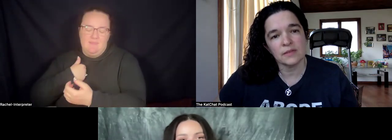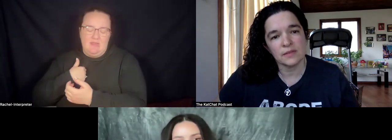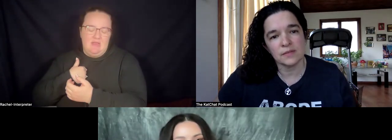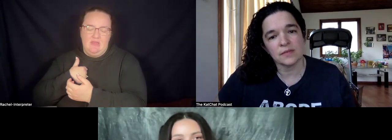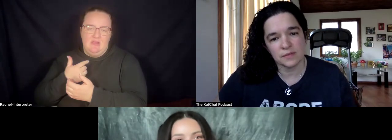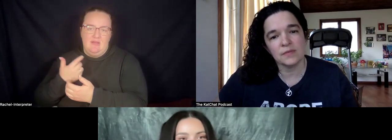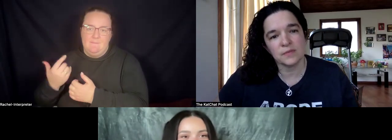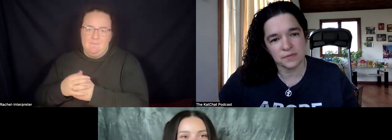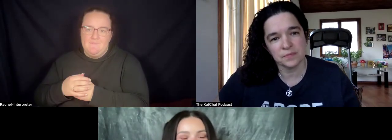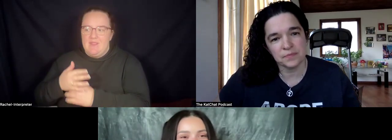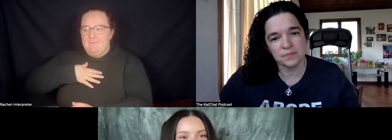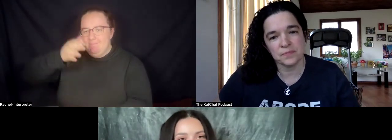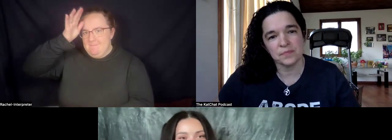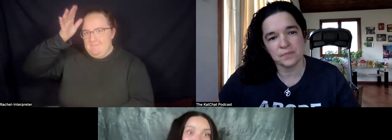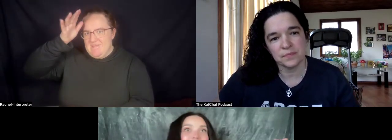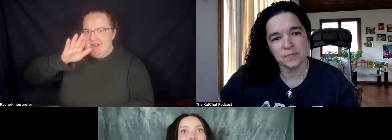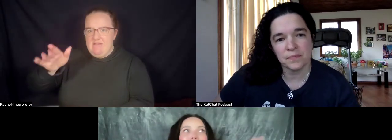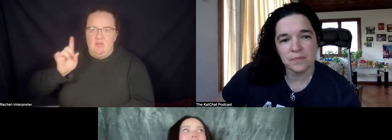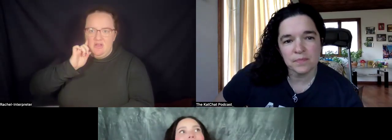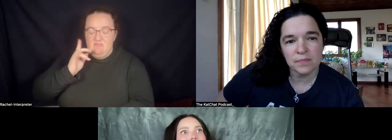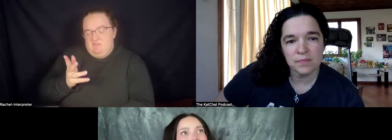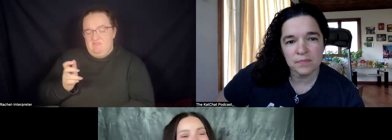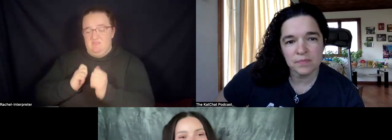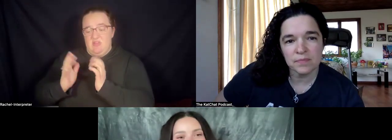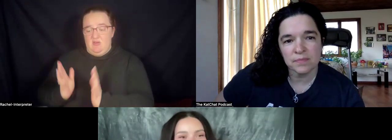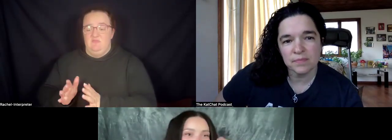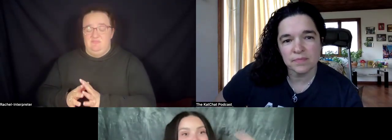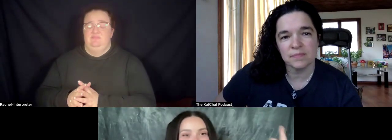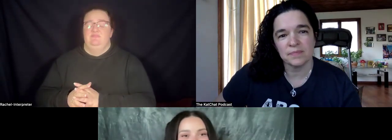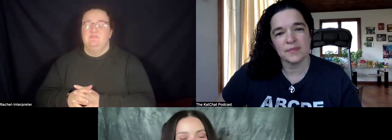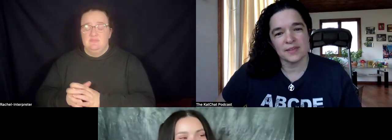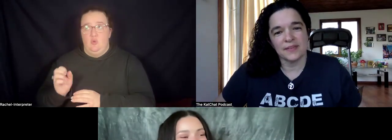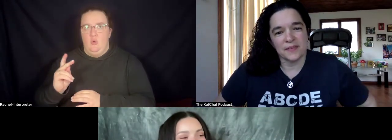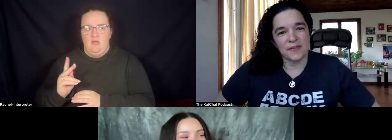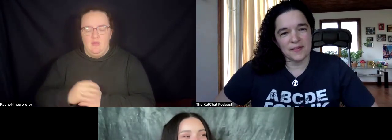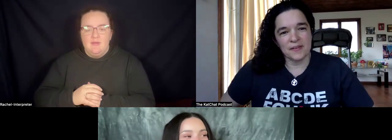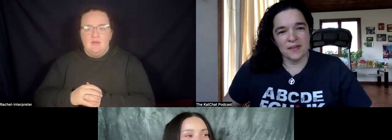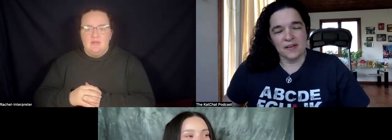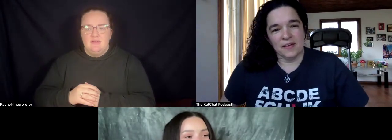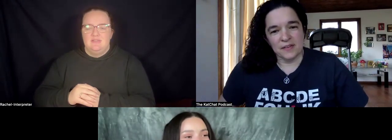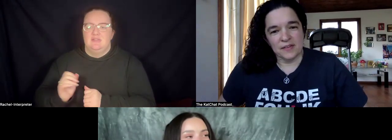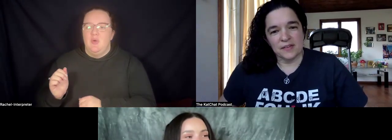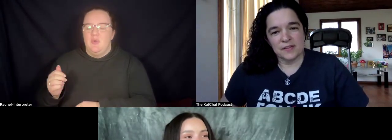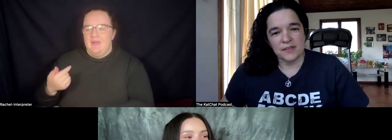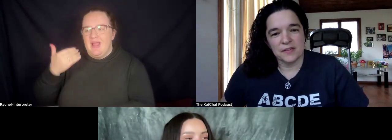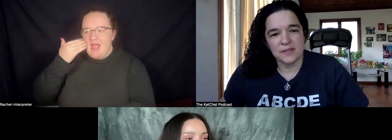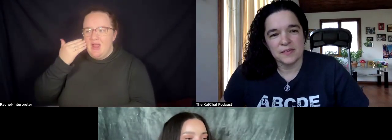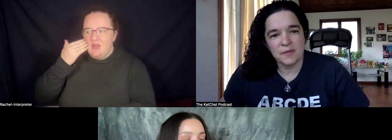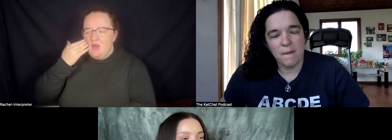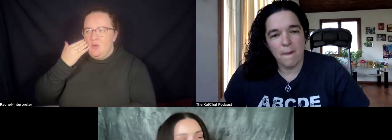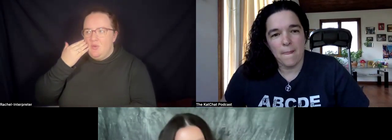my dad never thought like actor kind of thing, crazy sort of thing. So I know that